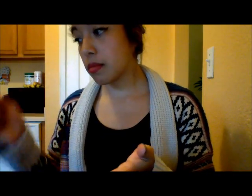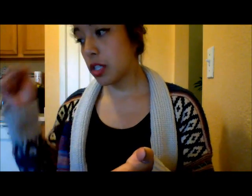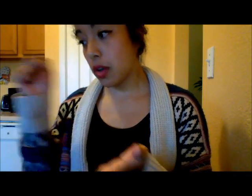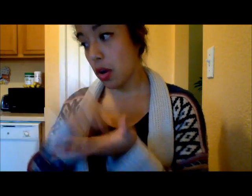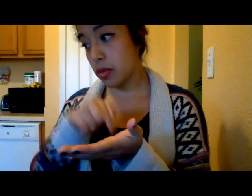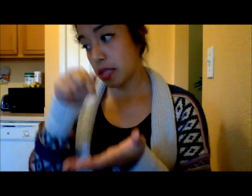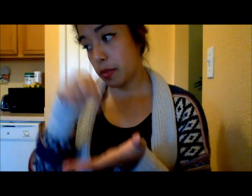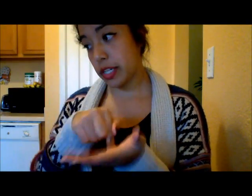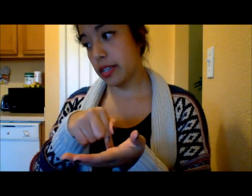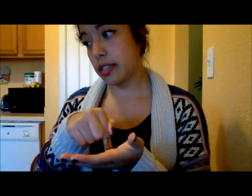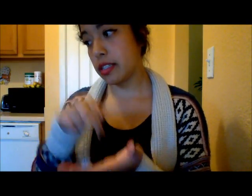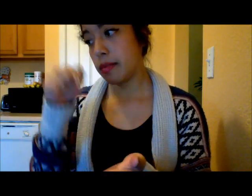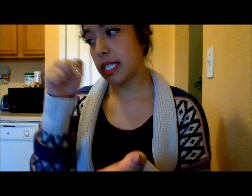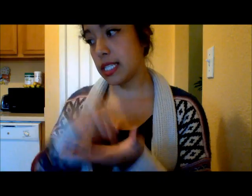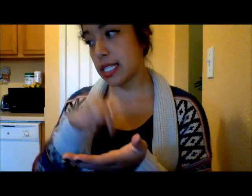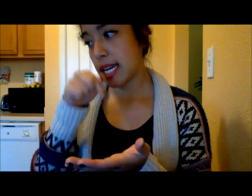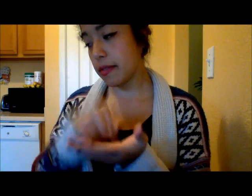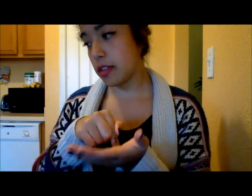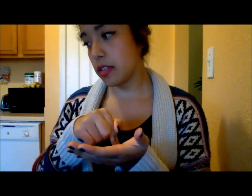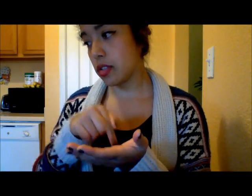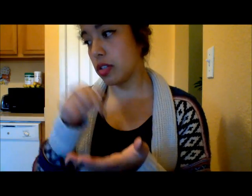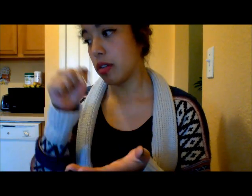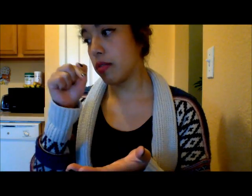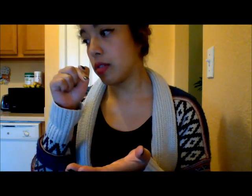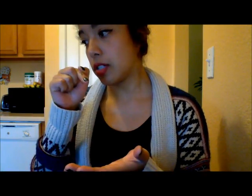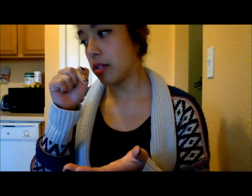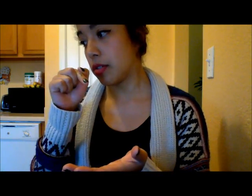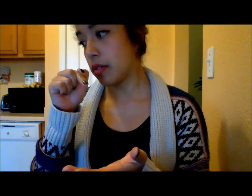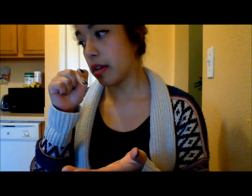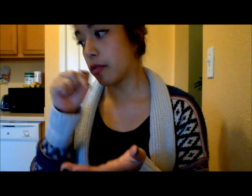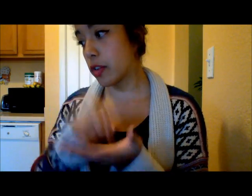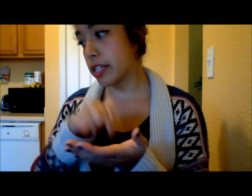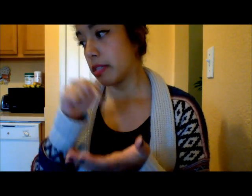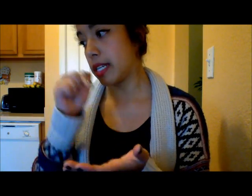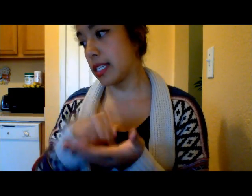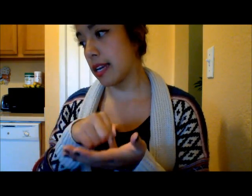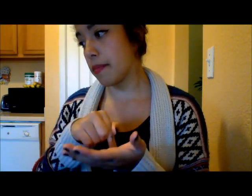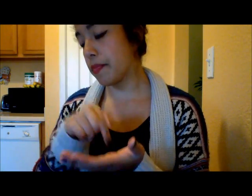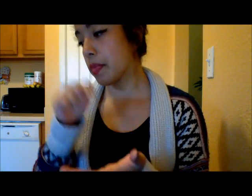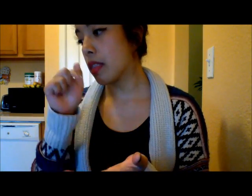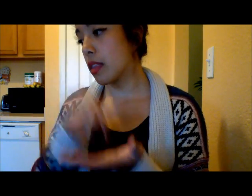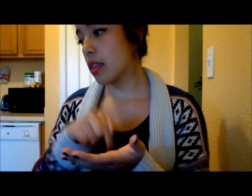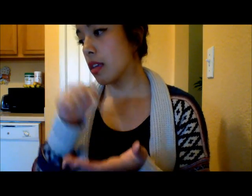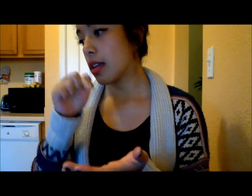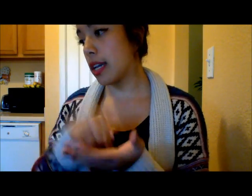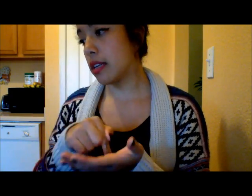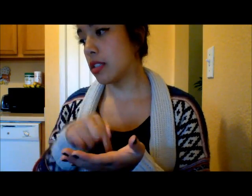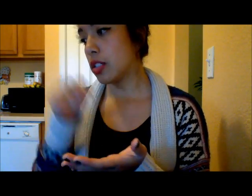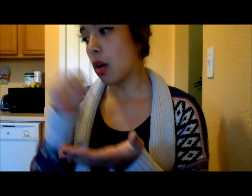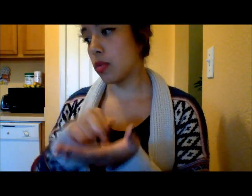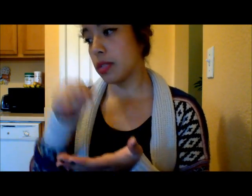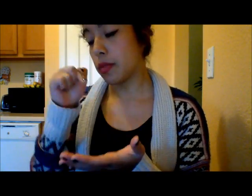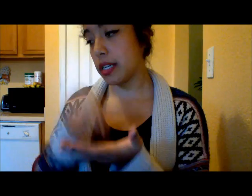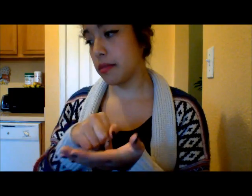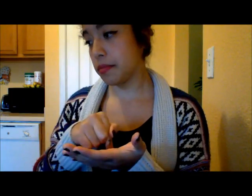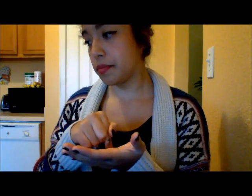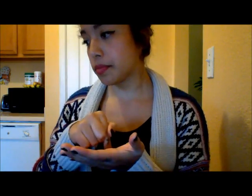To owe someone. To be in debt. To afford to be in debt. Okay, to owe someone.